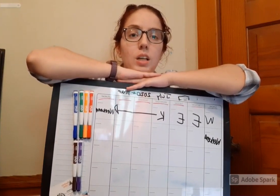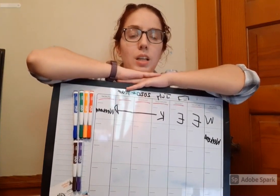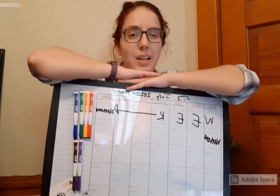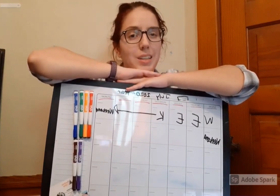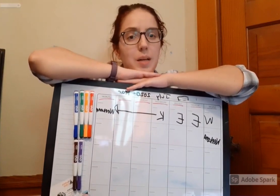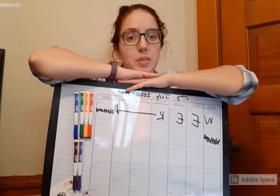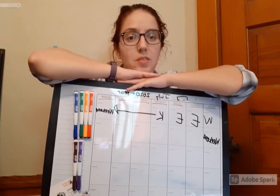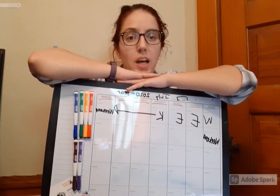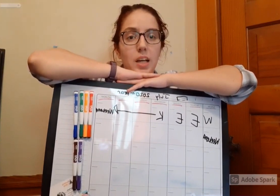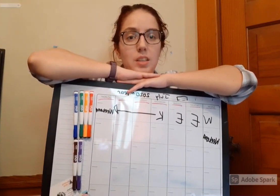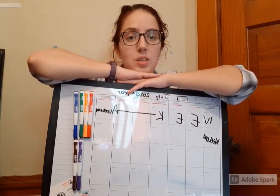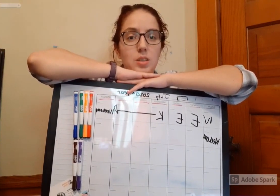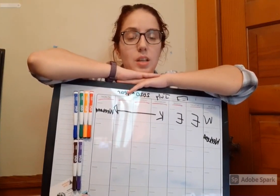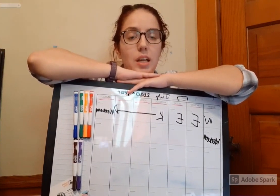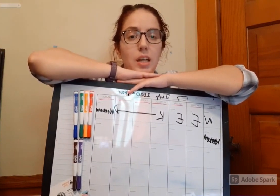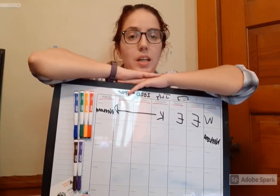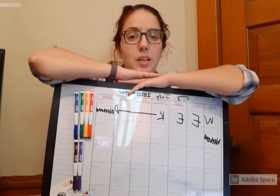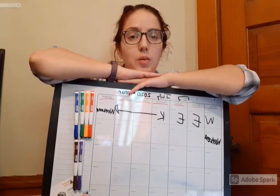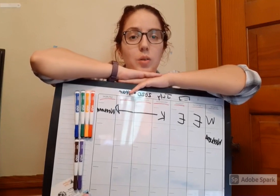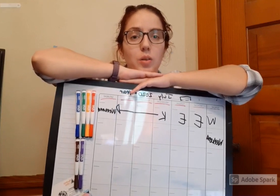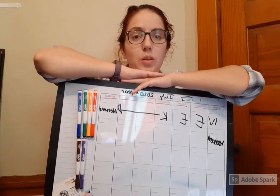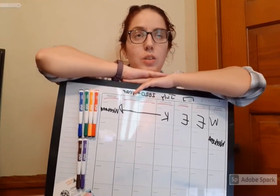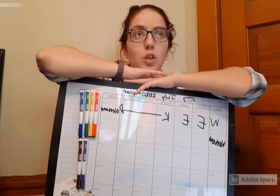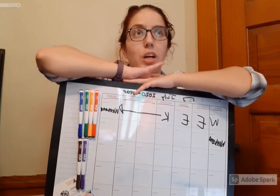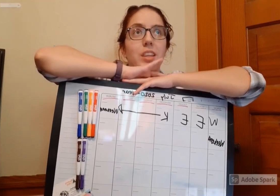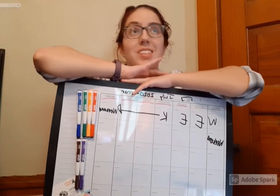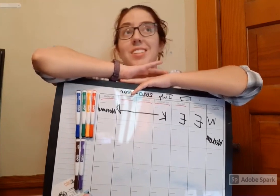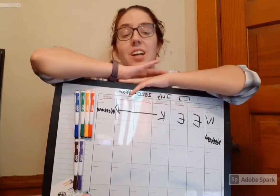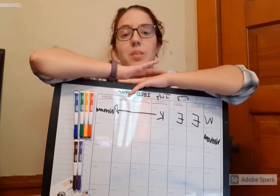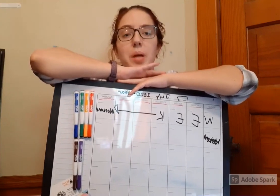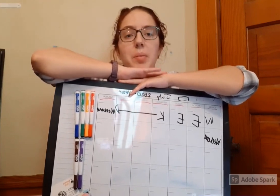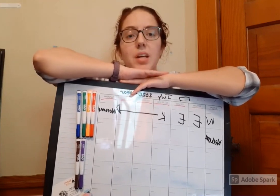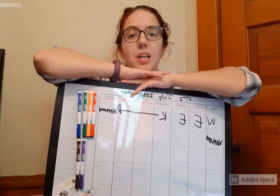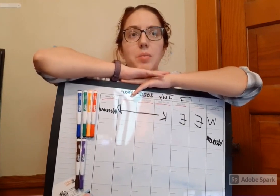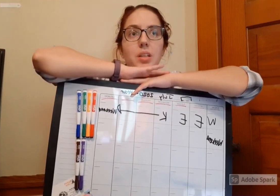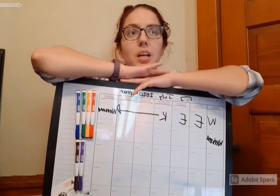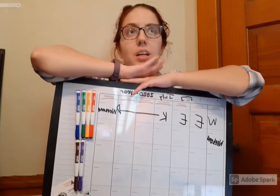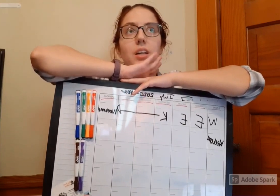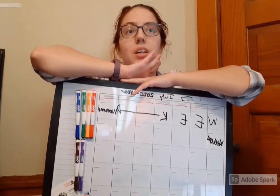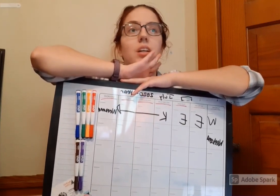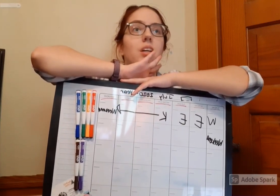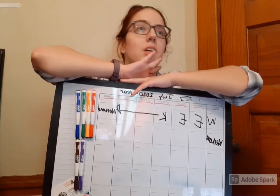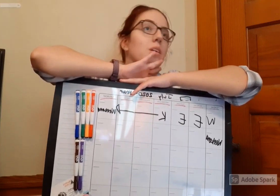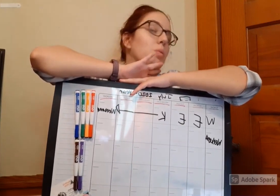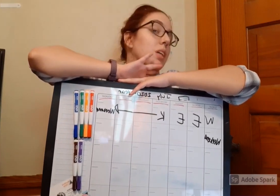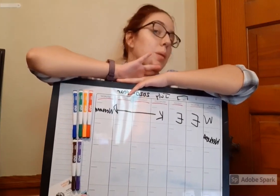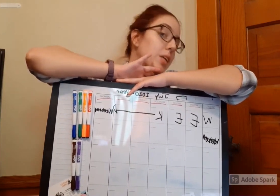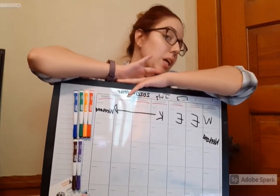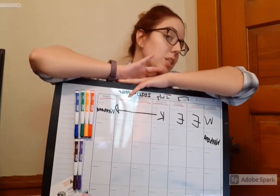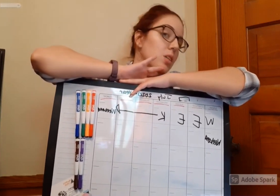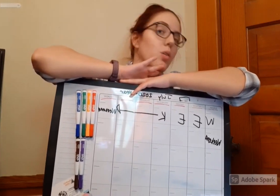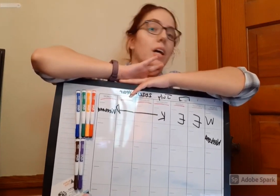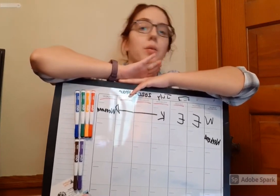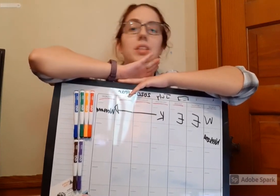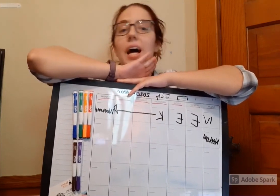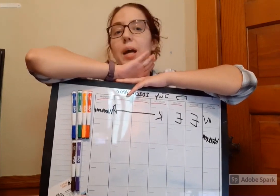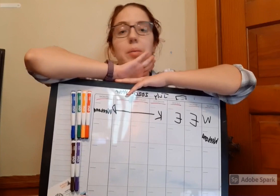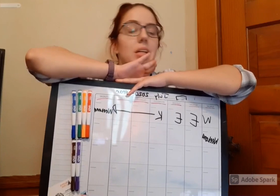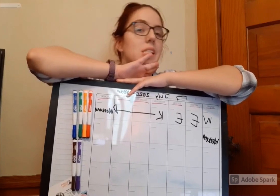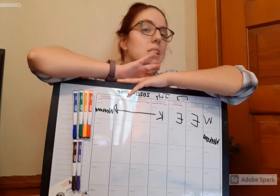like times of days, and to look at the sun maybe and be like, what time of day is it? Or like what time it is. You